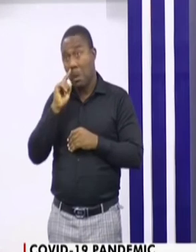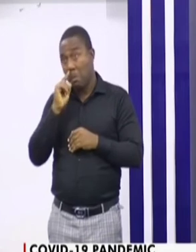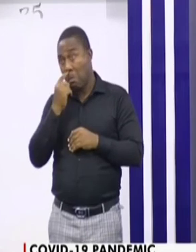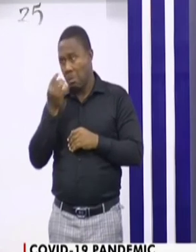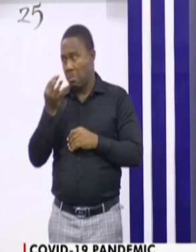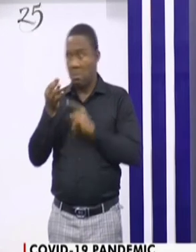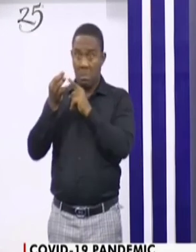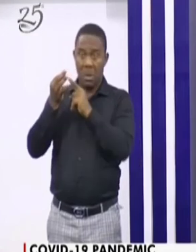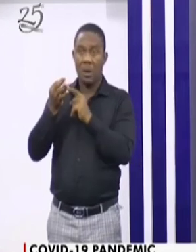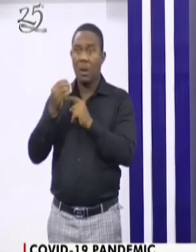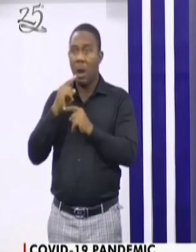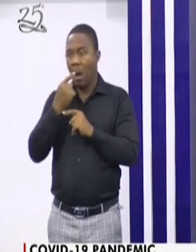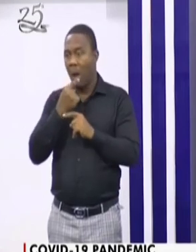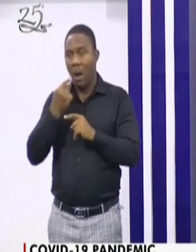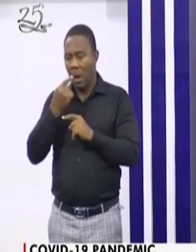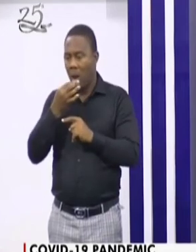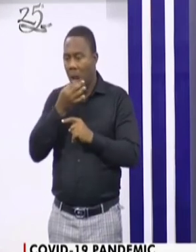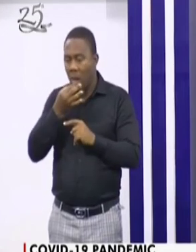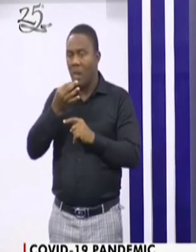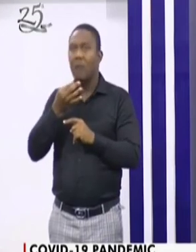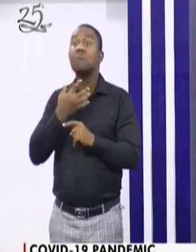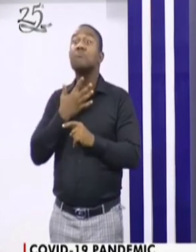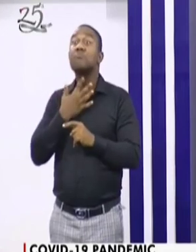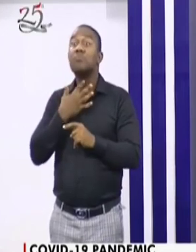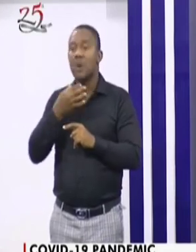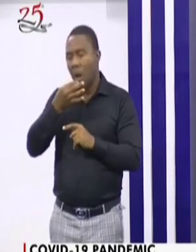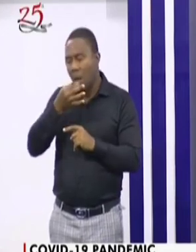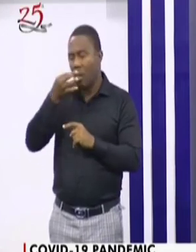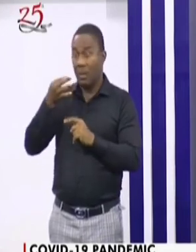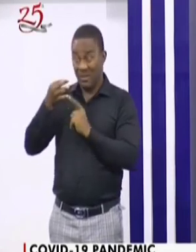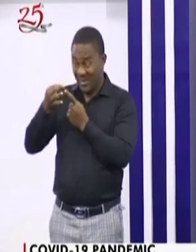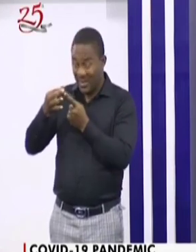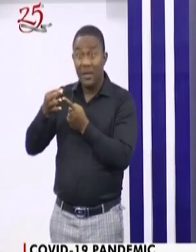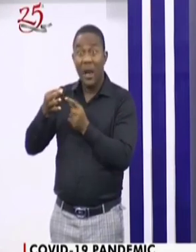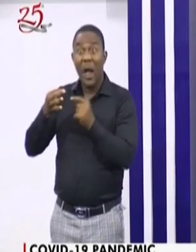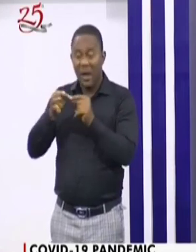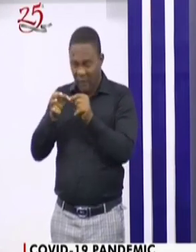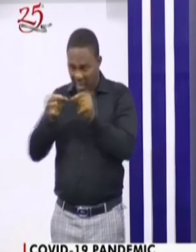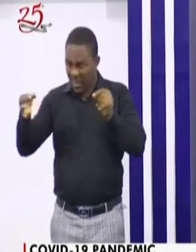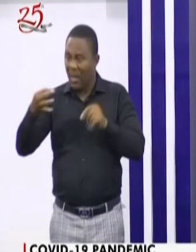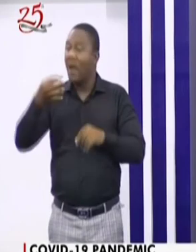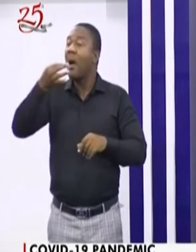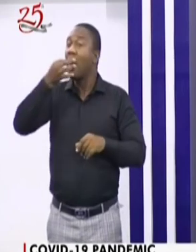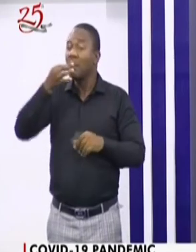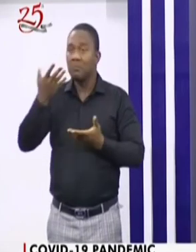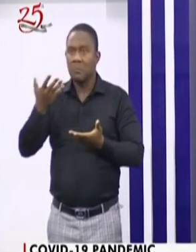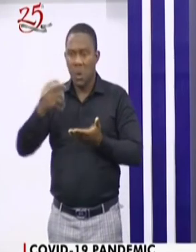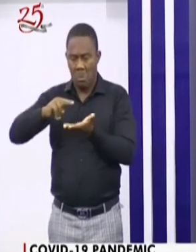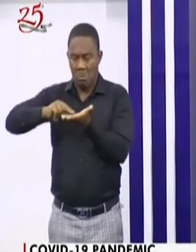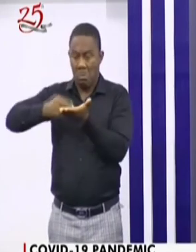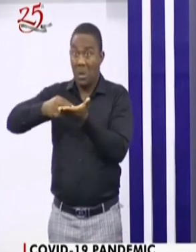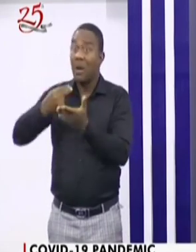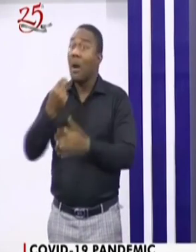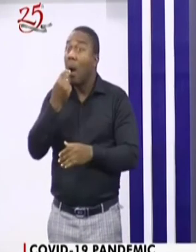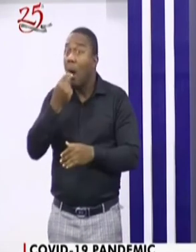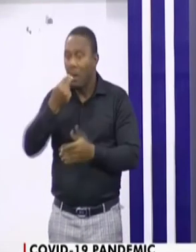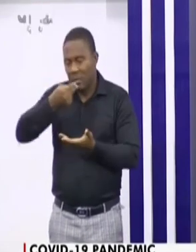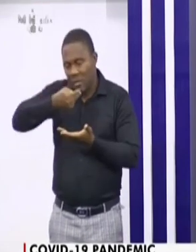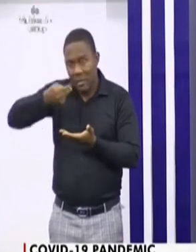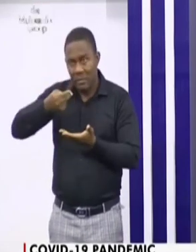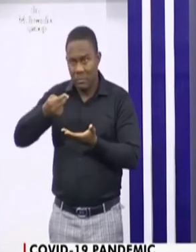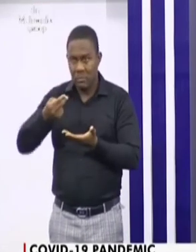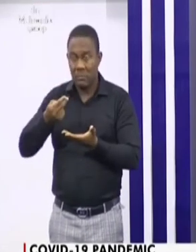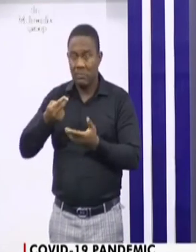nose, swabs from the throat. We also take sputum, which you bring out